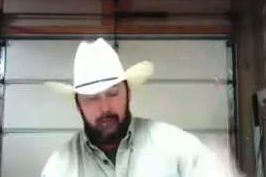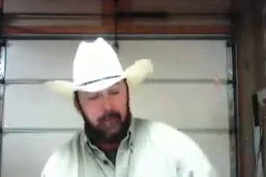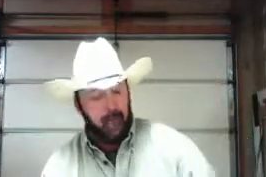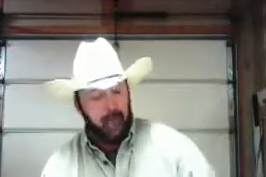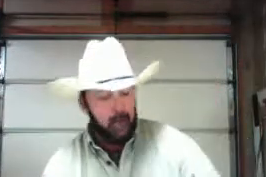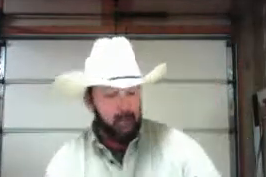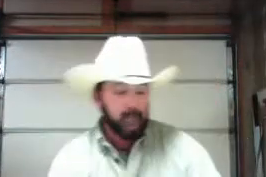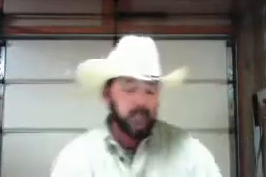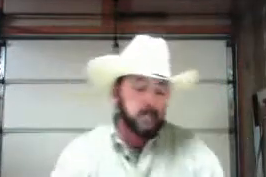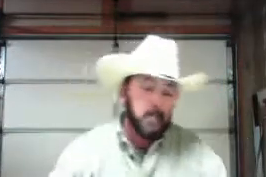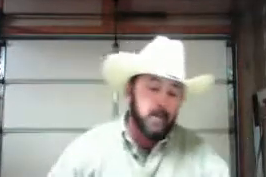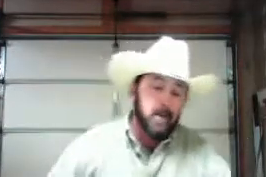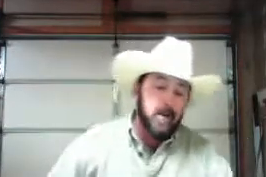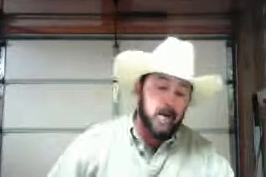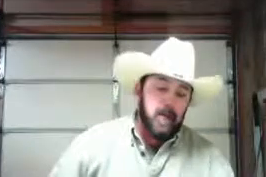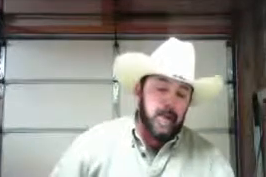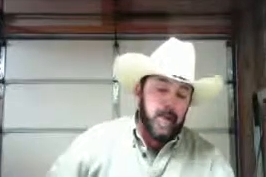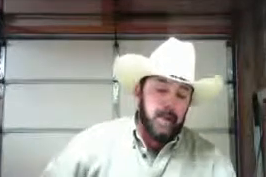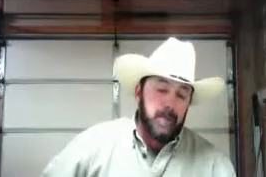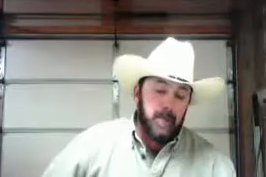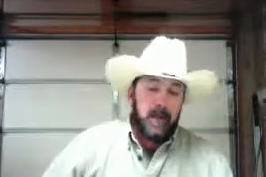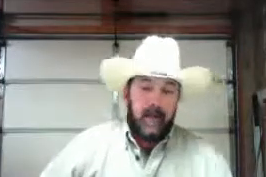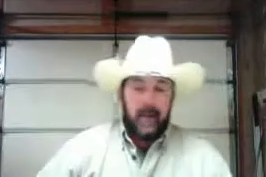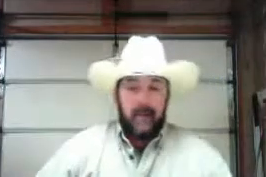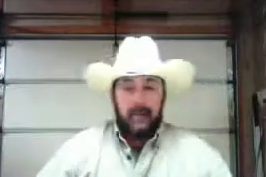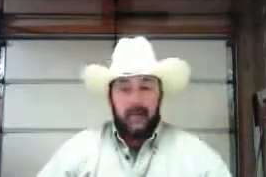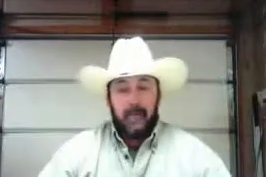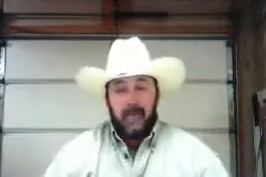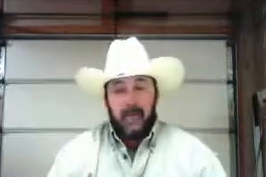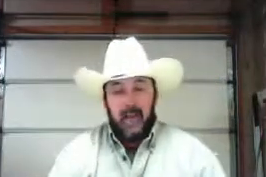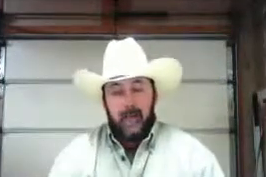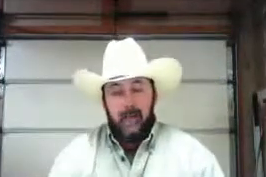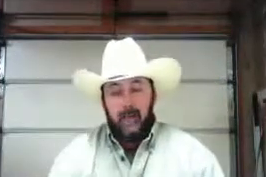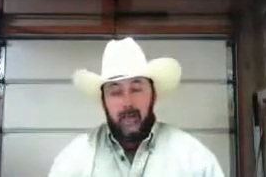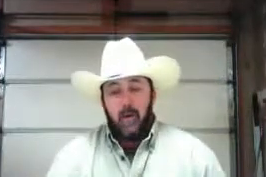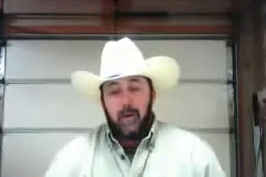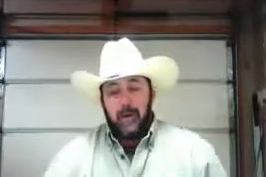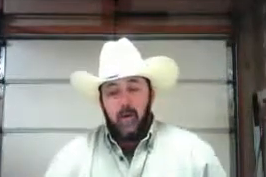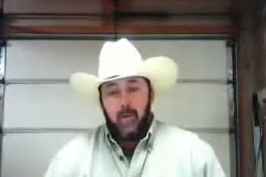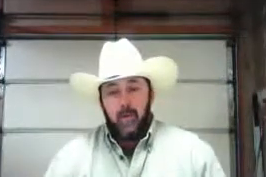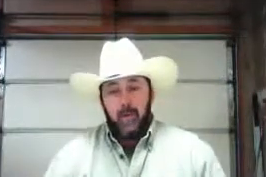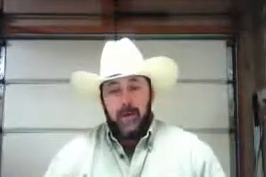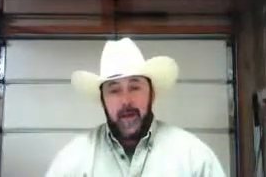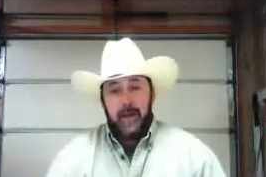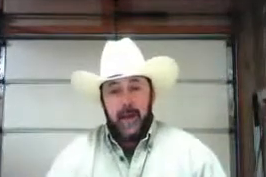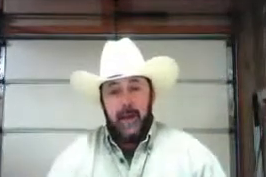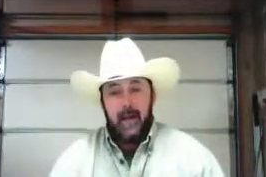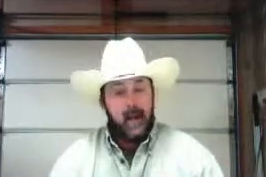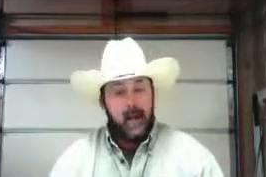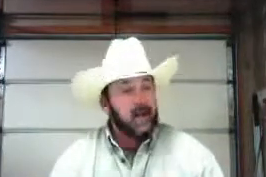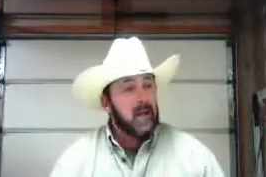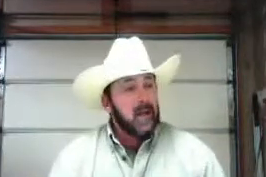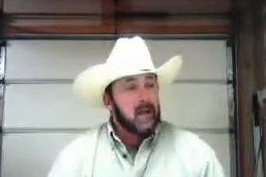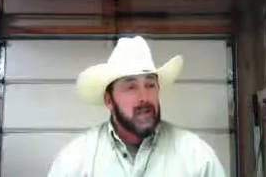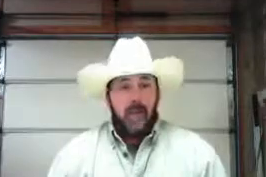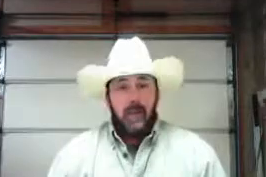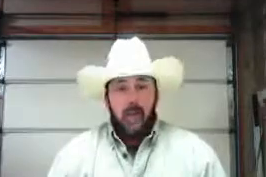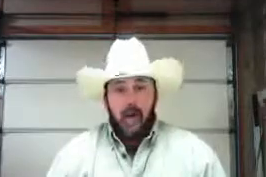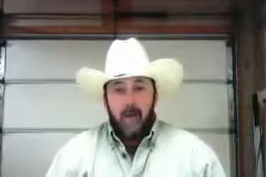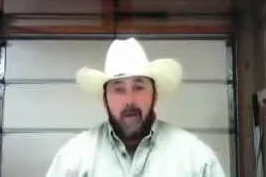anyway, these people are dedicated. These people that work for the New World Order are dedicated in to taking you over and making